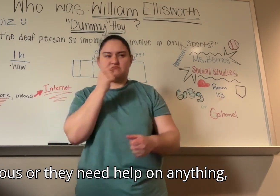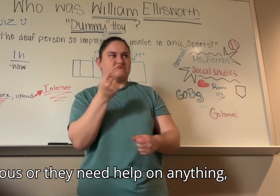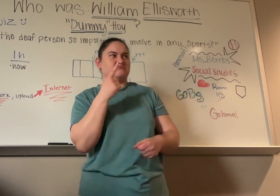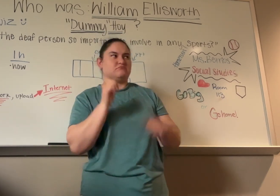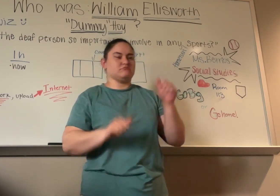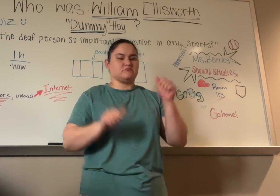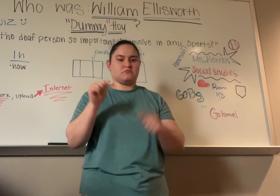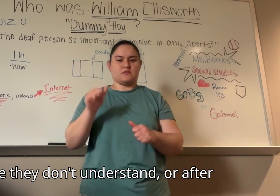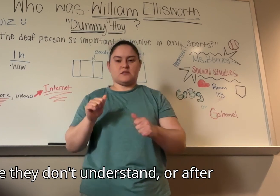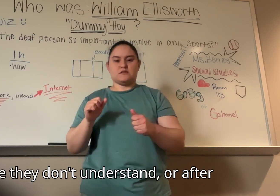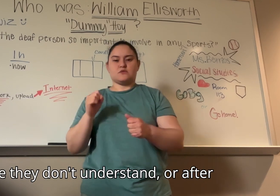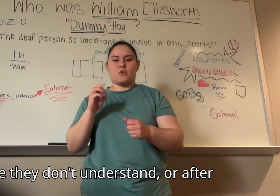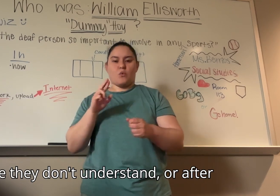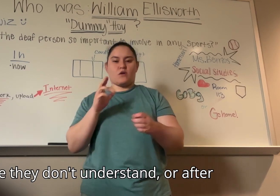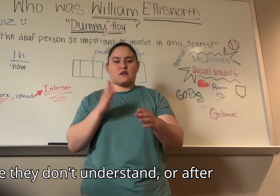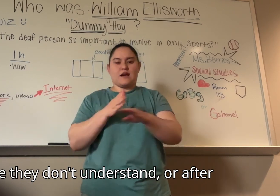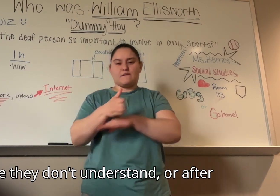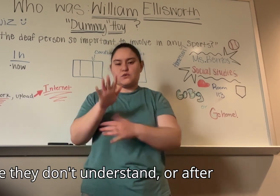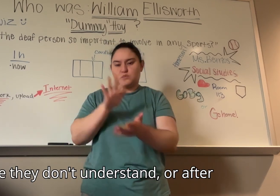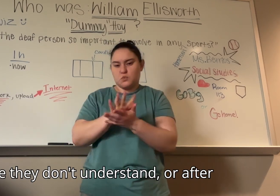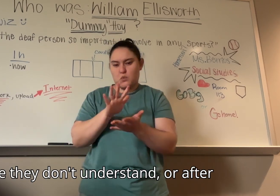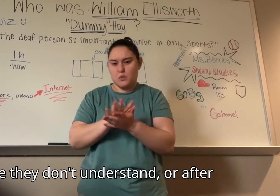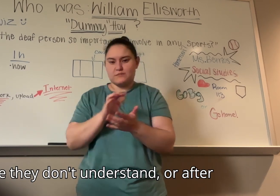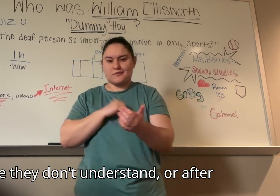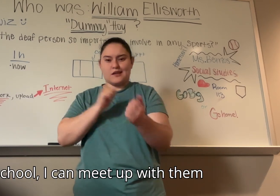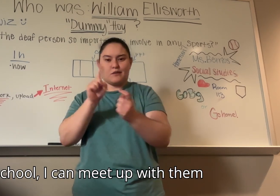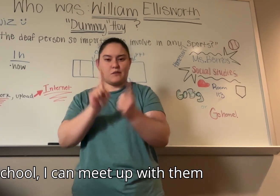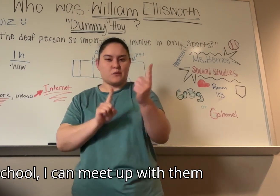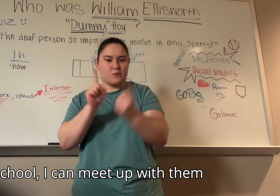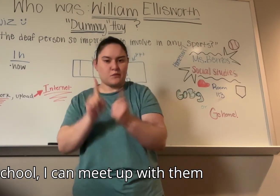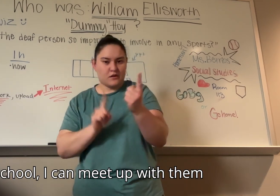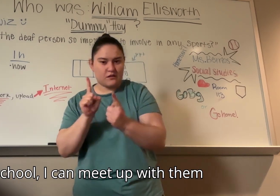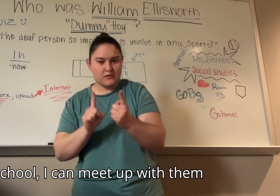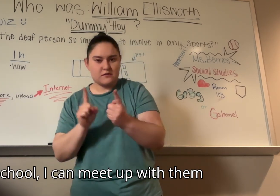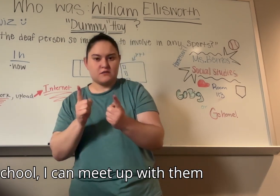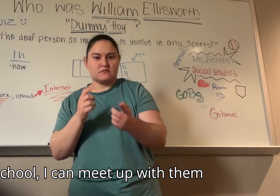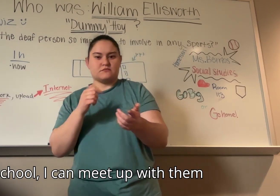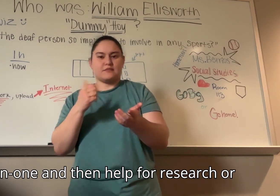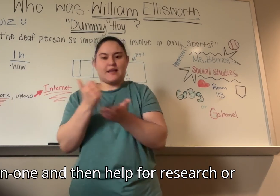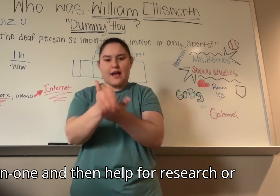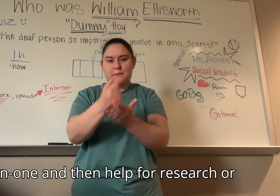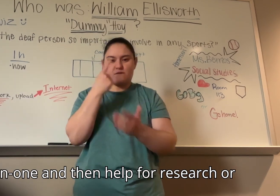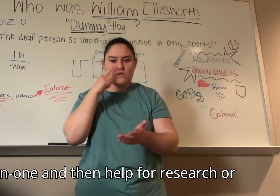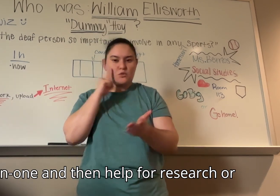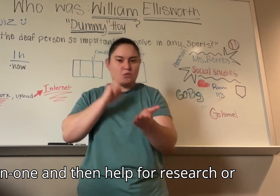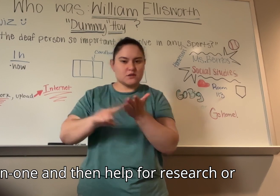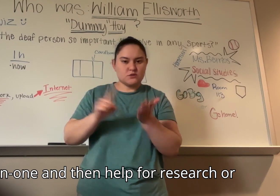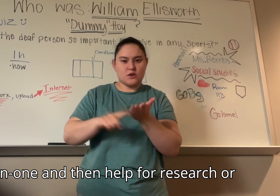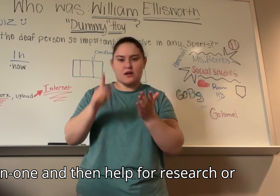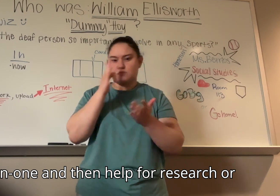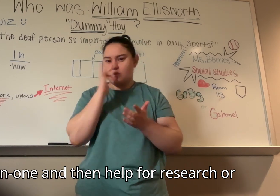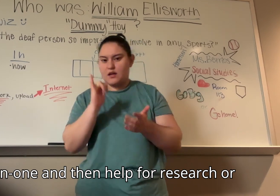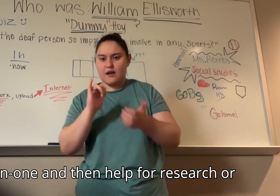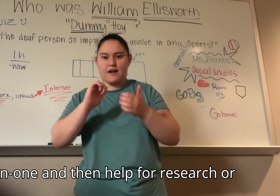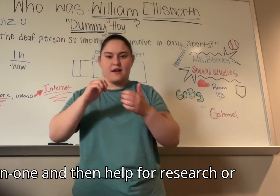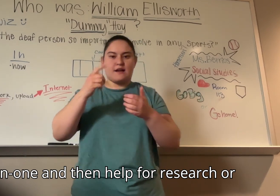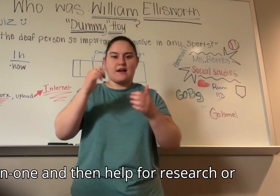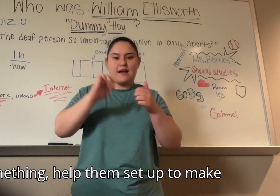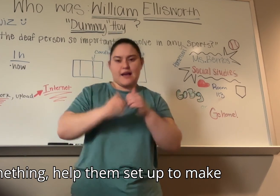anything, like they don't understand, or after school, I can meet up with them one-on-one and then help for research or